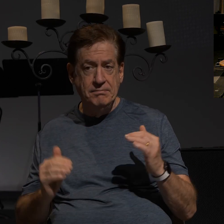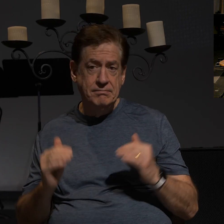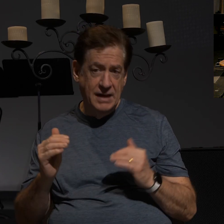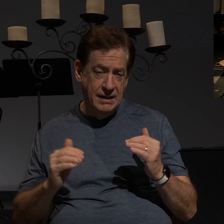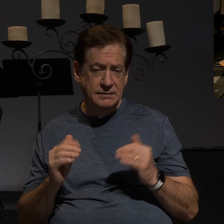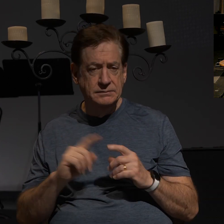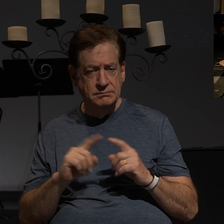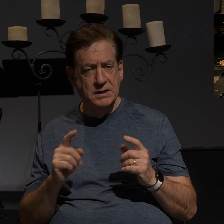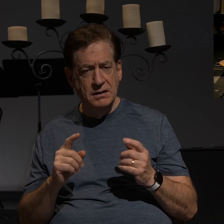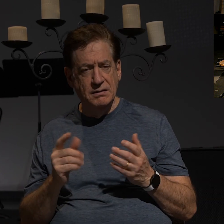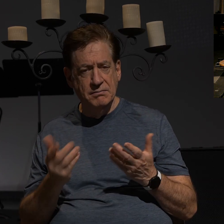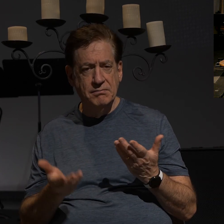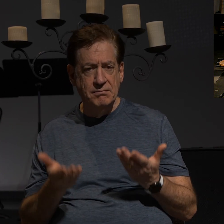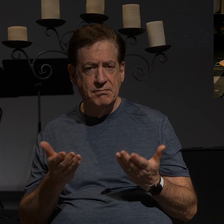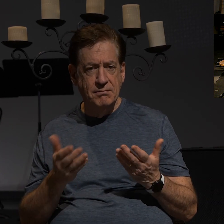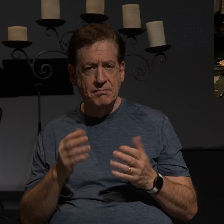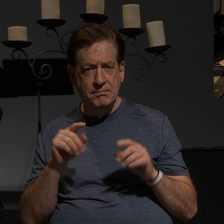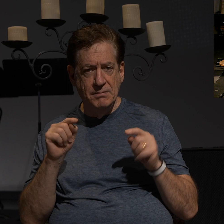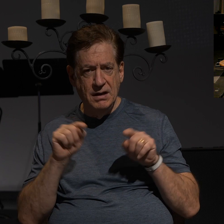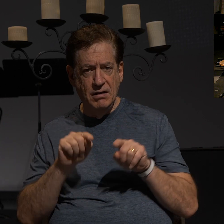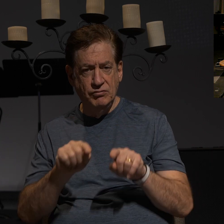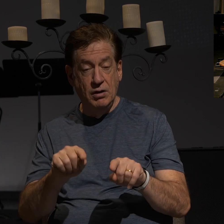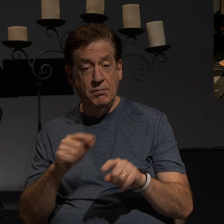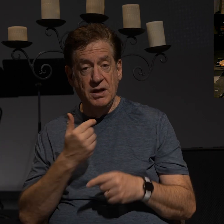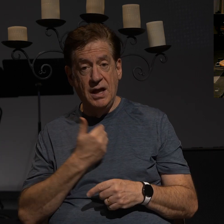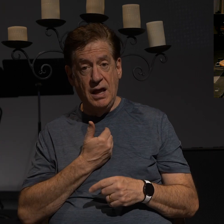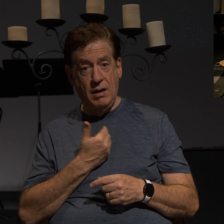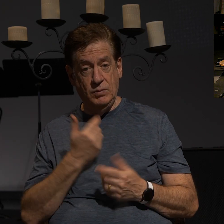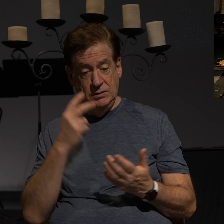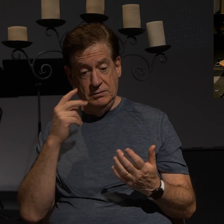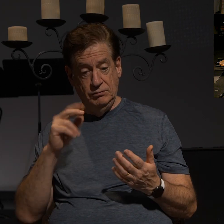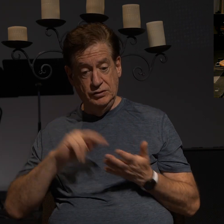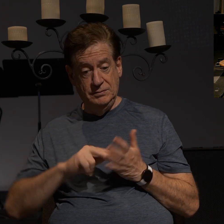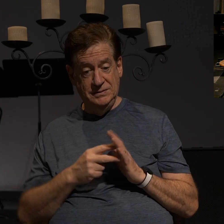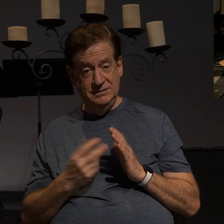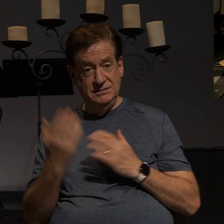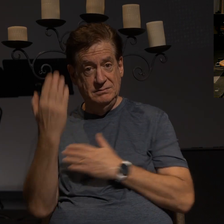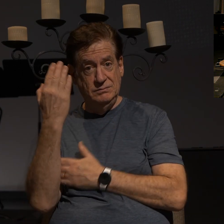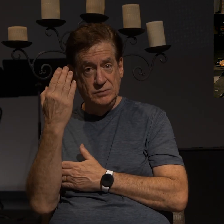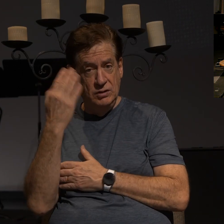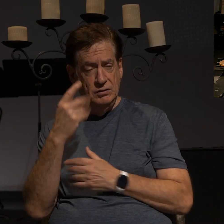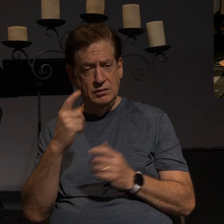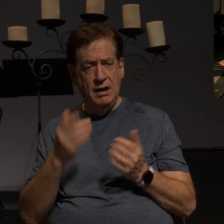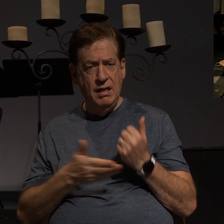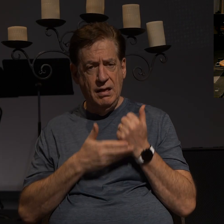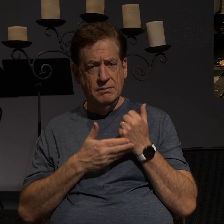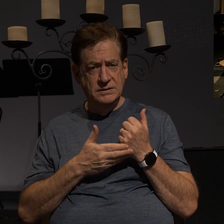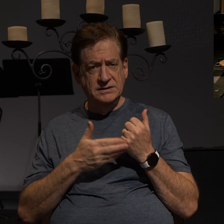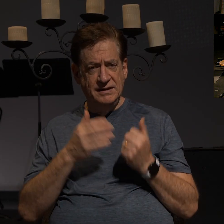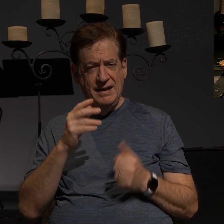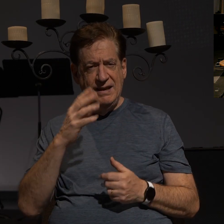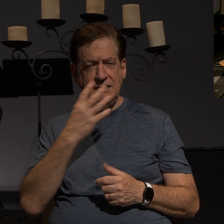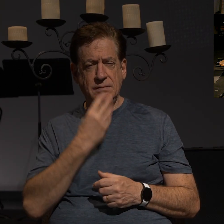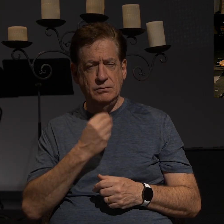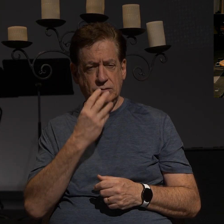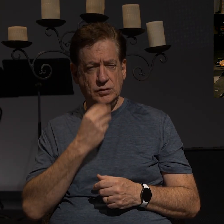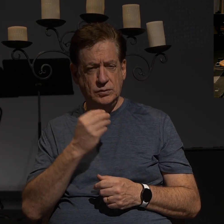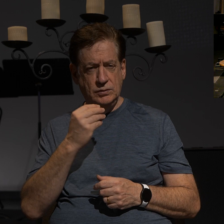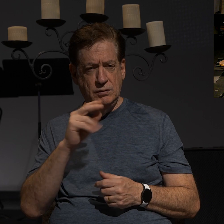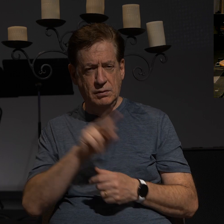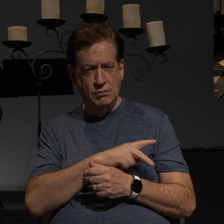But primarily for our efforts this morning, one thing that helps us is to know that Hebrew poetry is filled